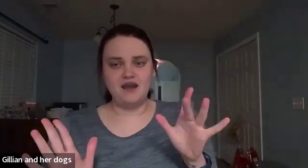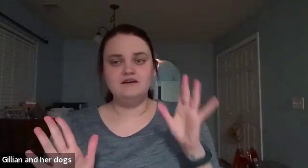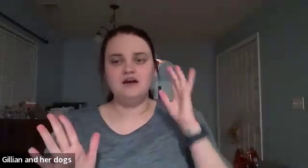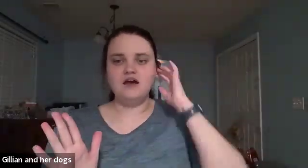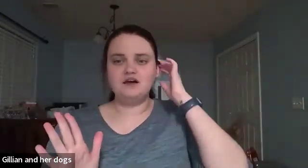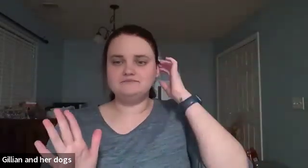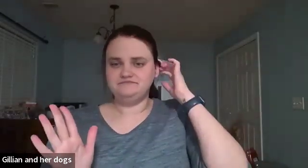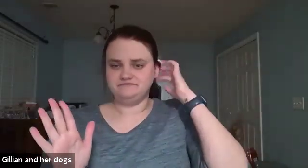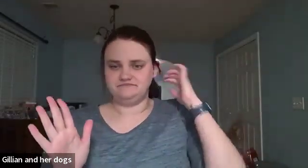yeah,